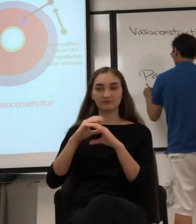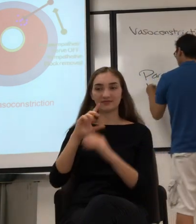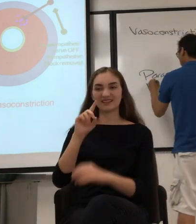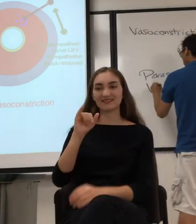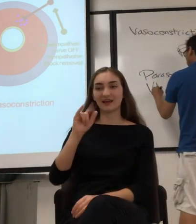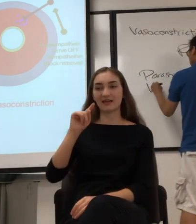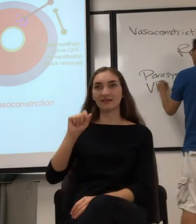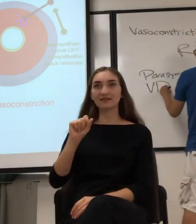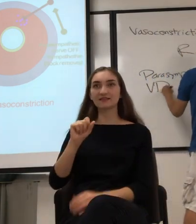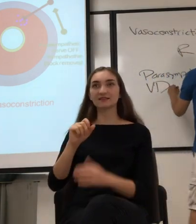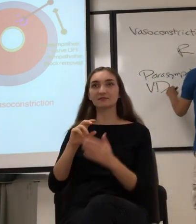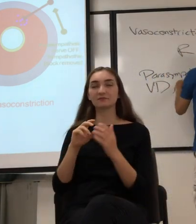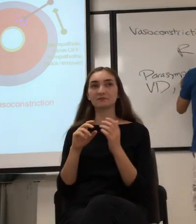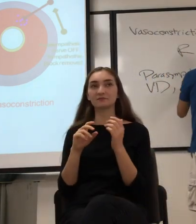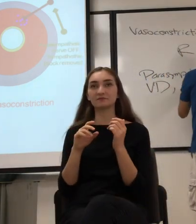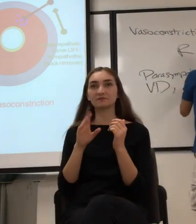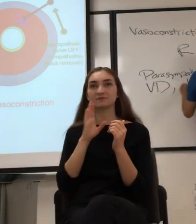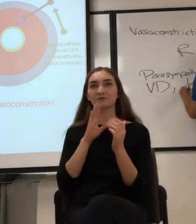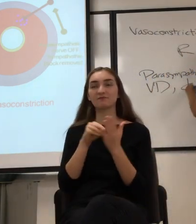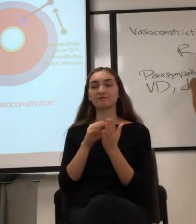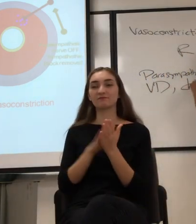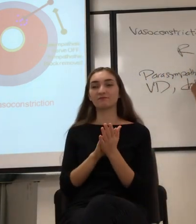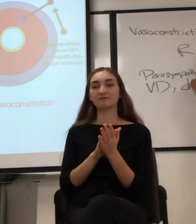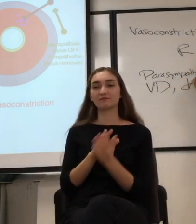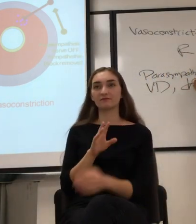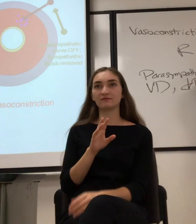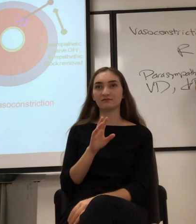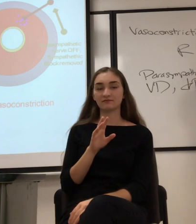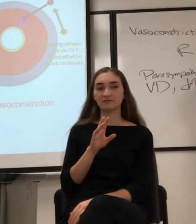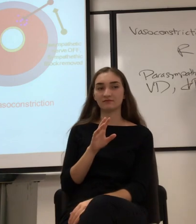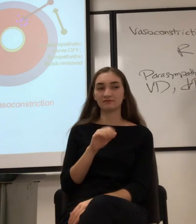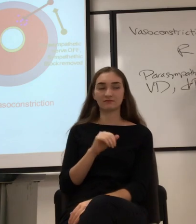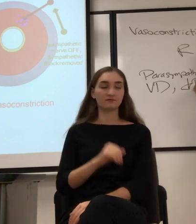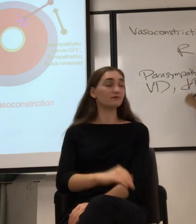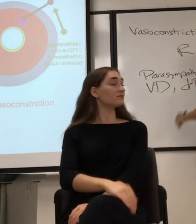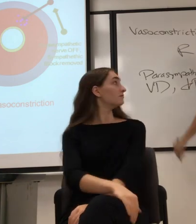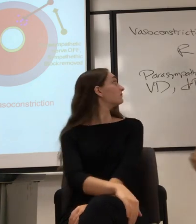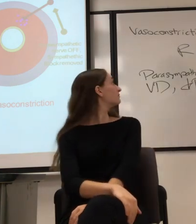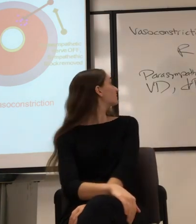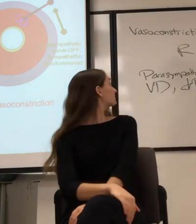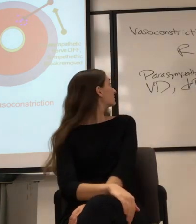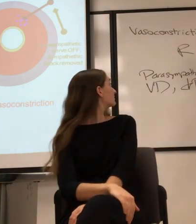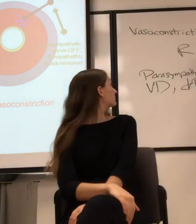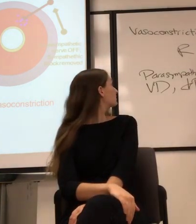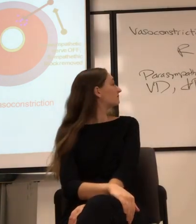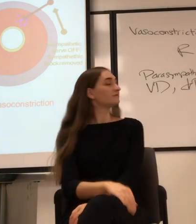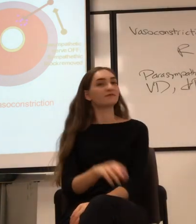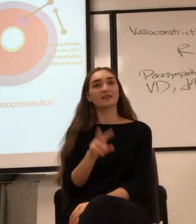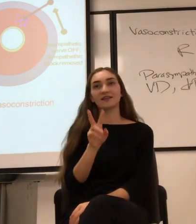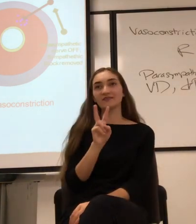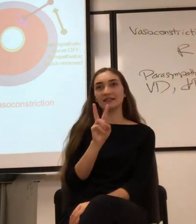I'll put VD for vasodilate, down arrow BP, just for shorthand.